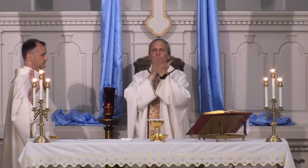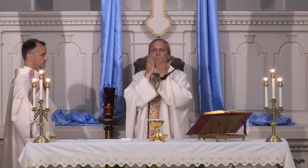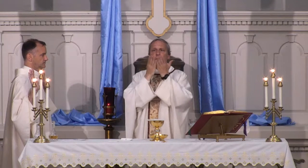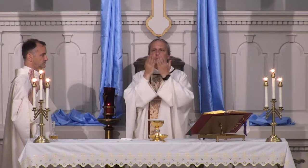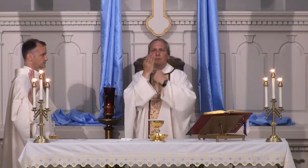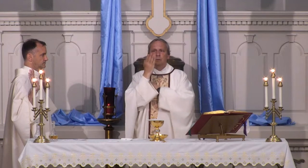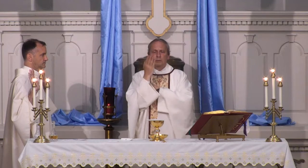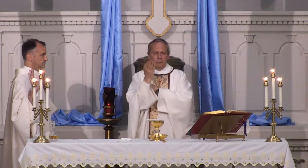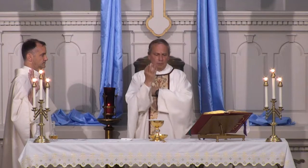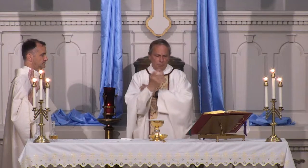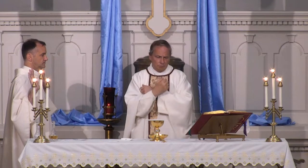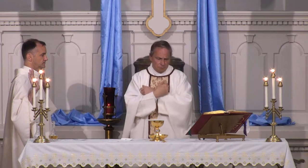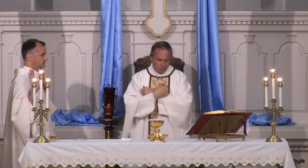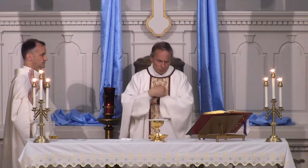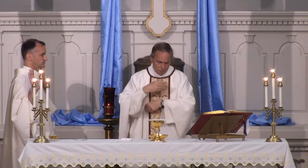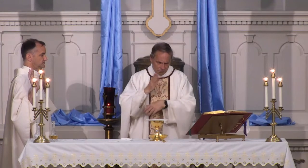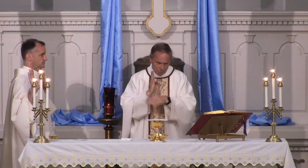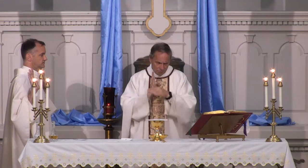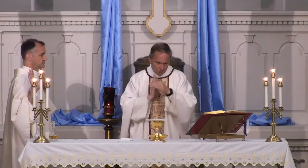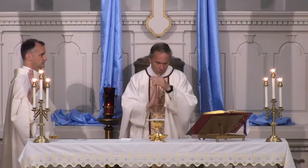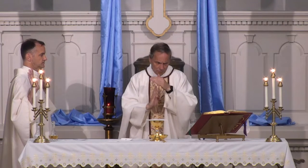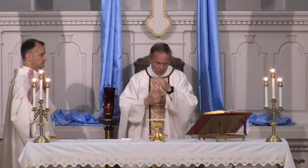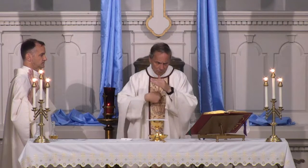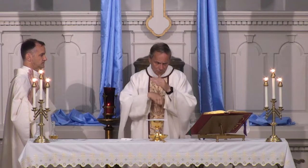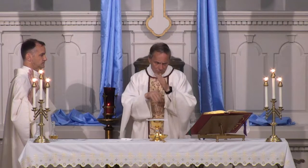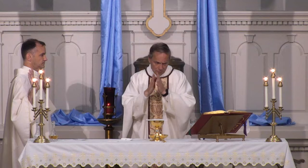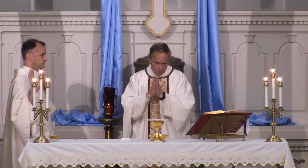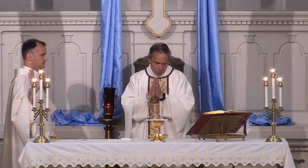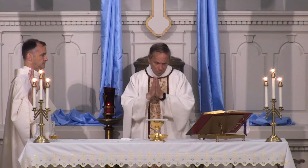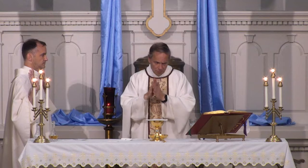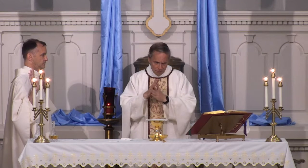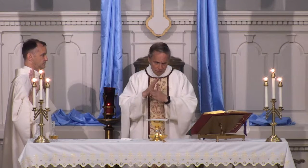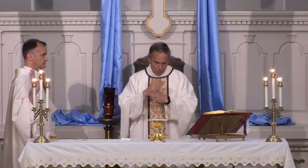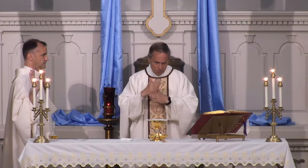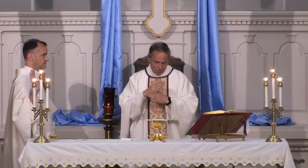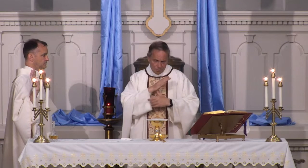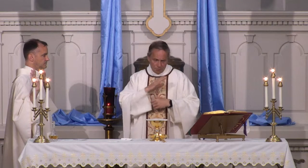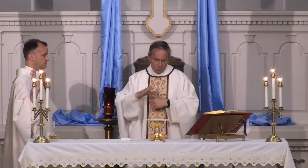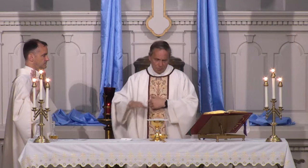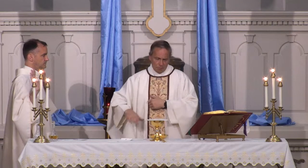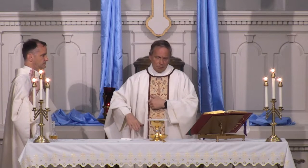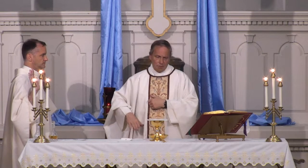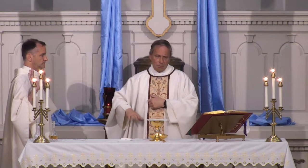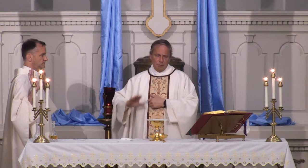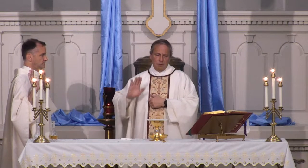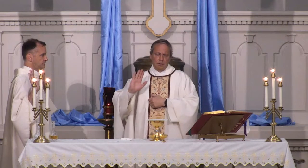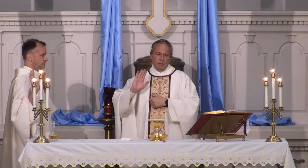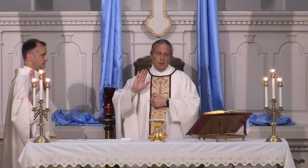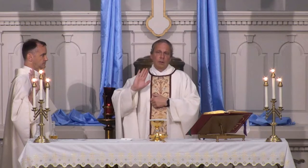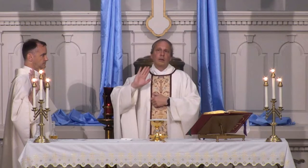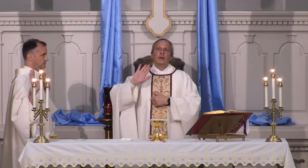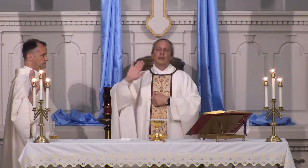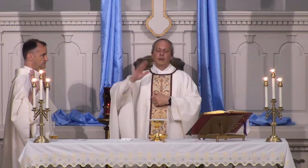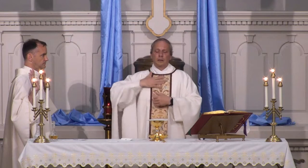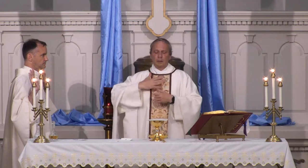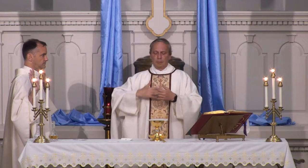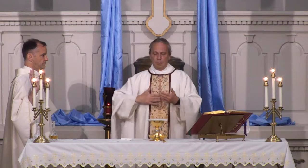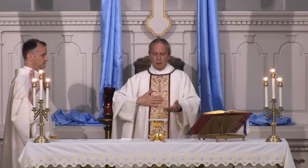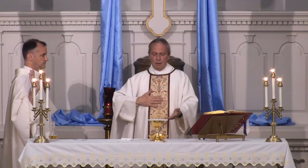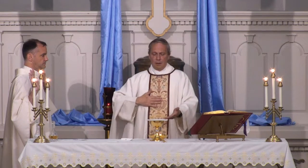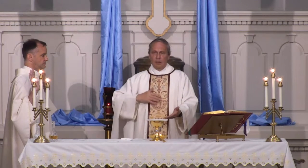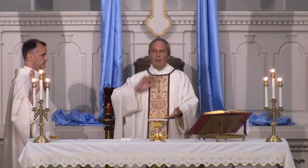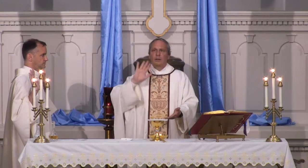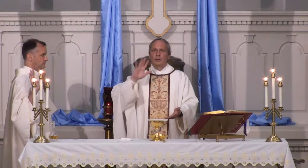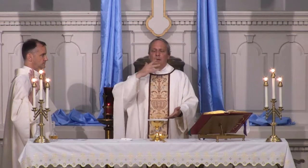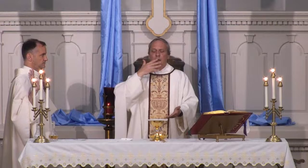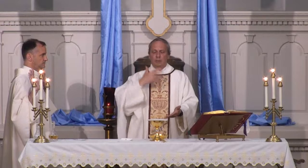you have held us worthy to be in your presence and minister to you. Humbly we pray that, partaking of